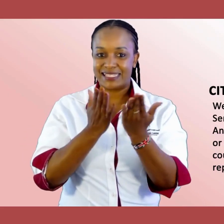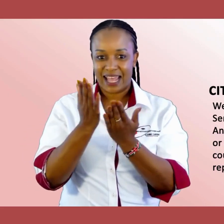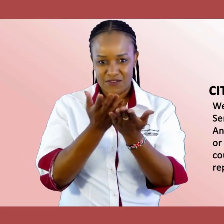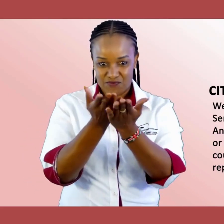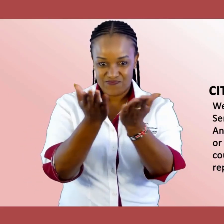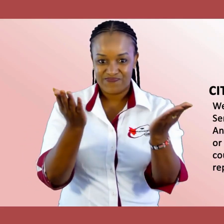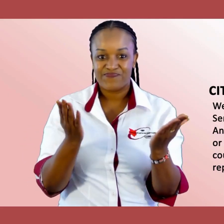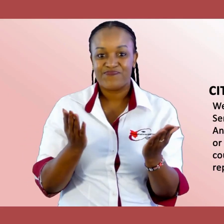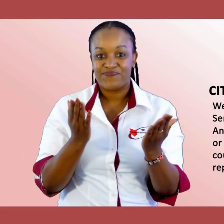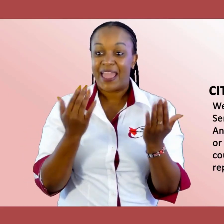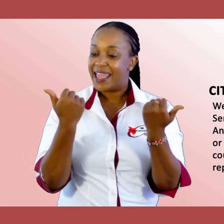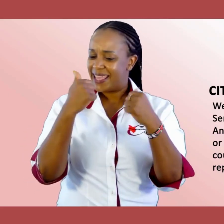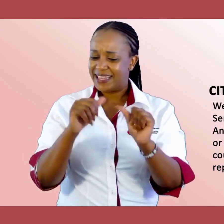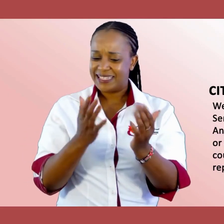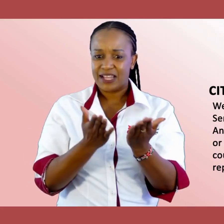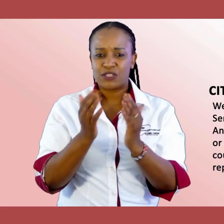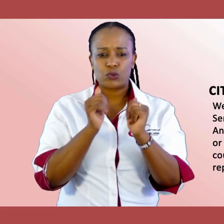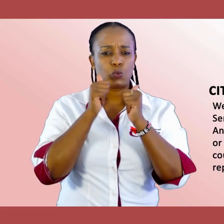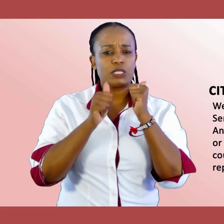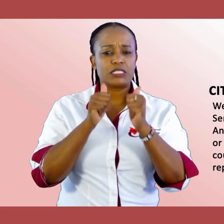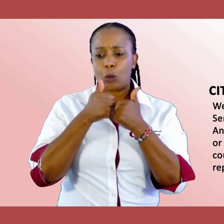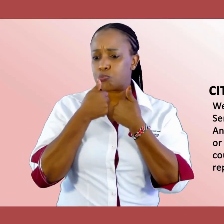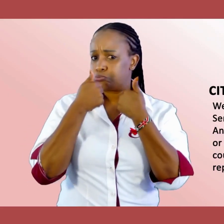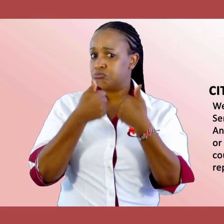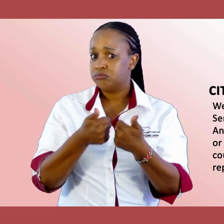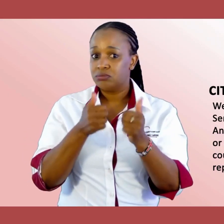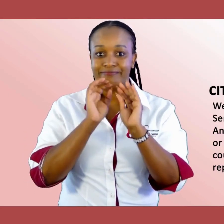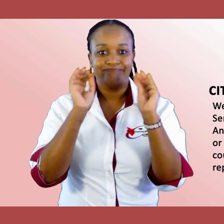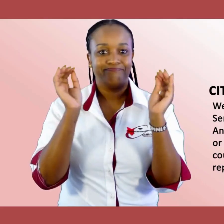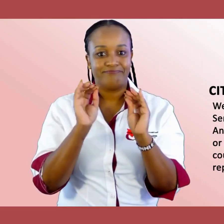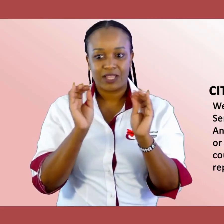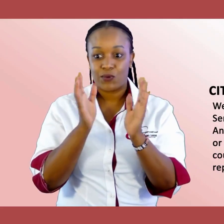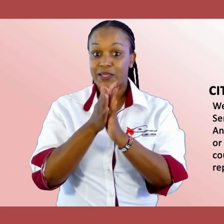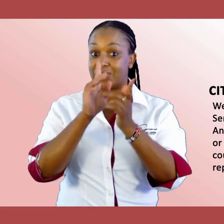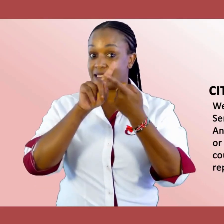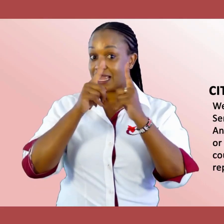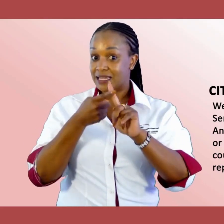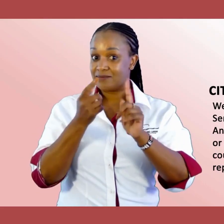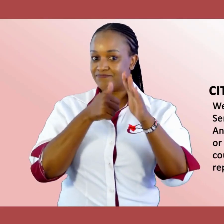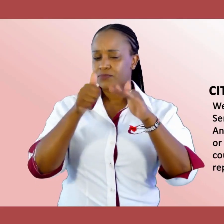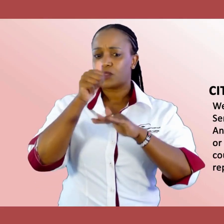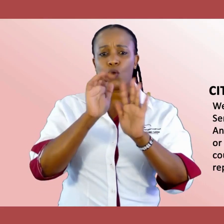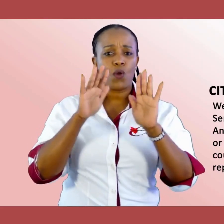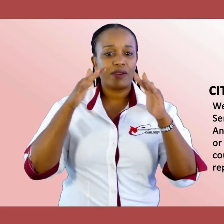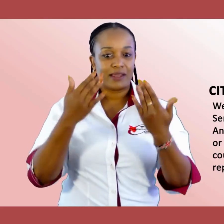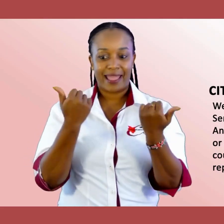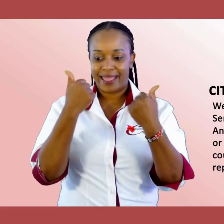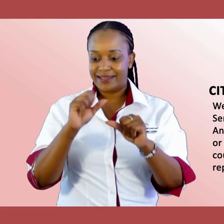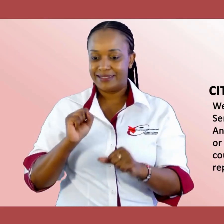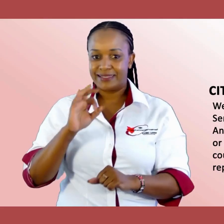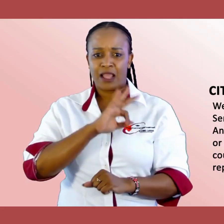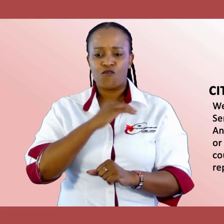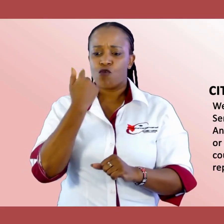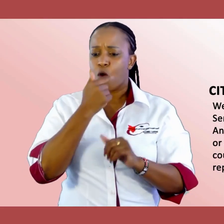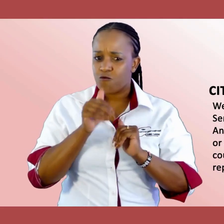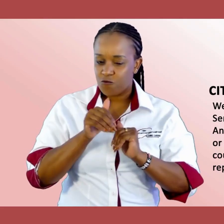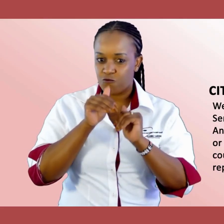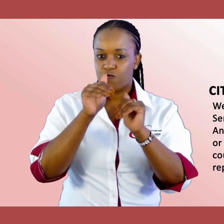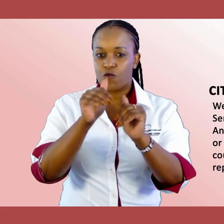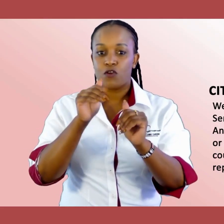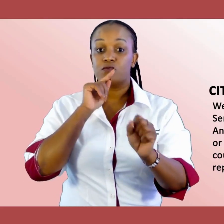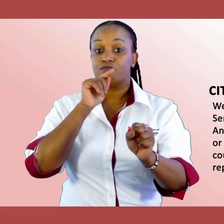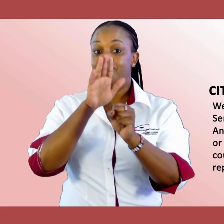service delivery. Any service that does not conform to the above standard or any officer who does not live up